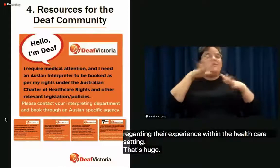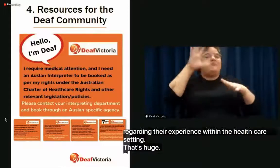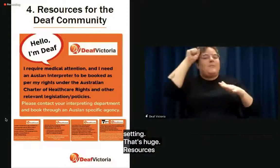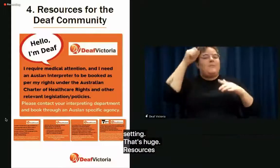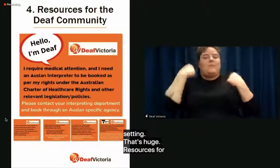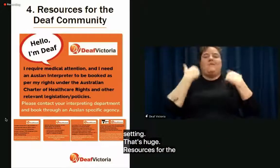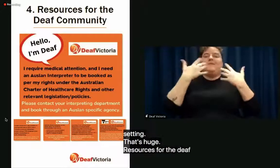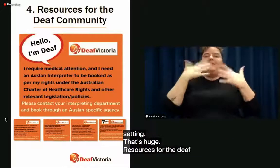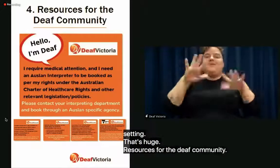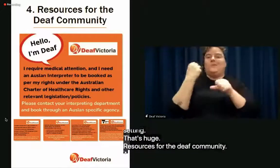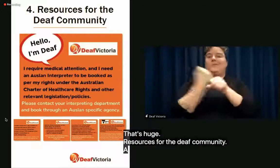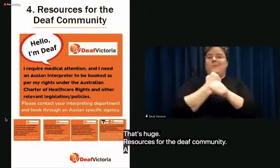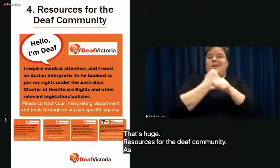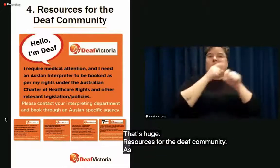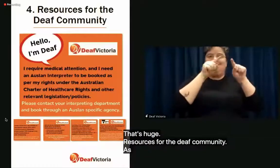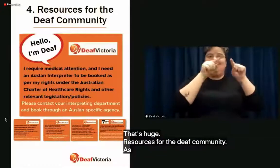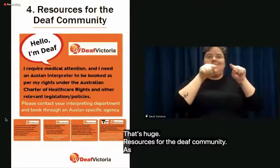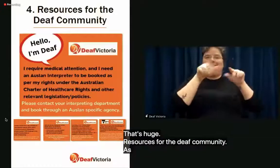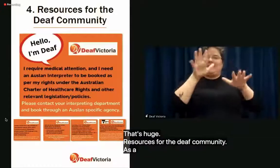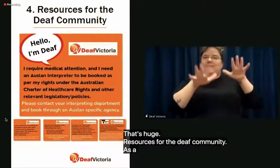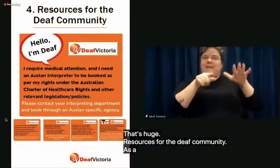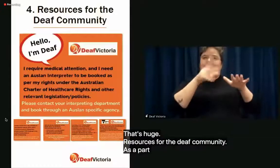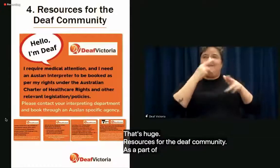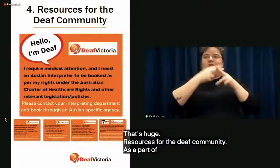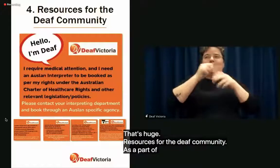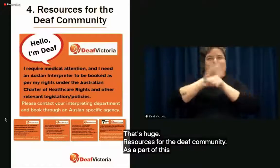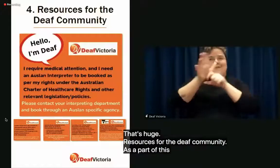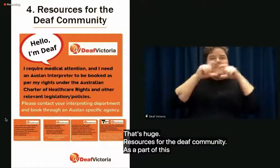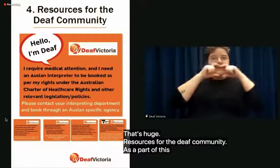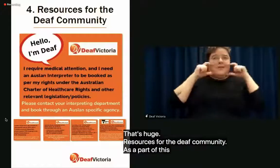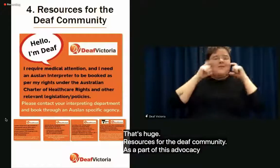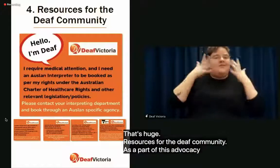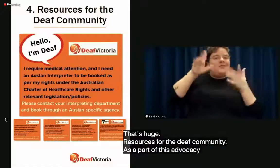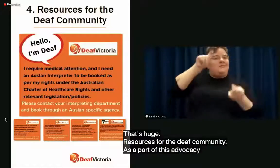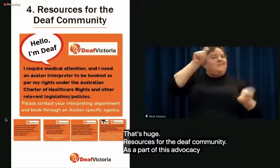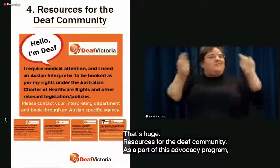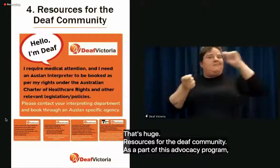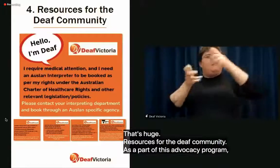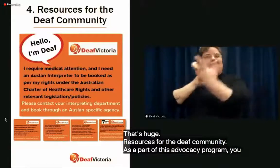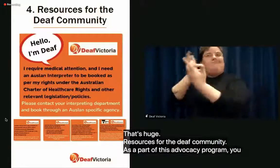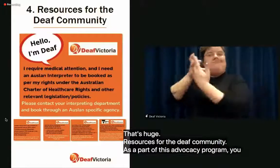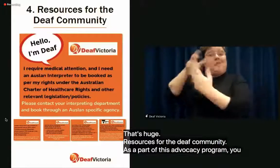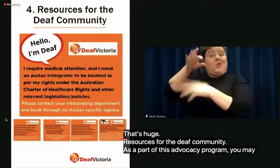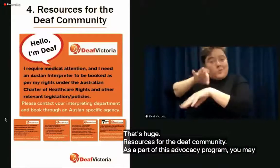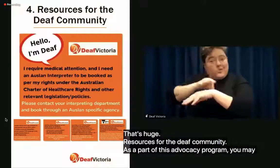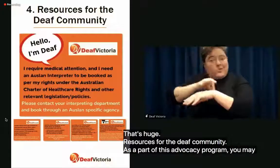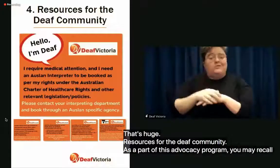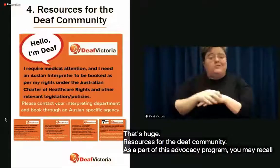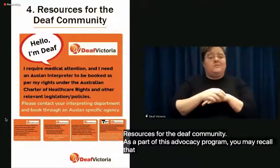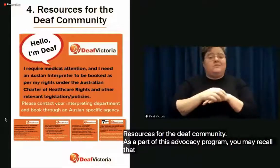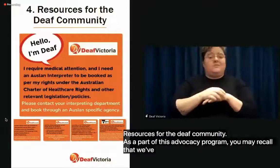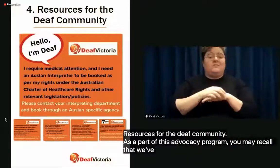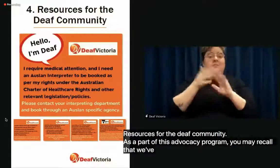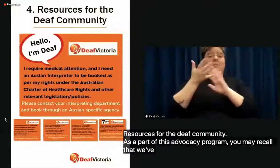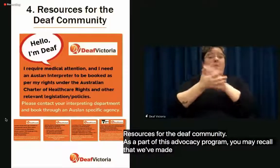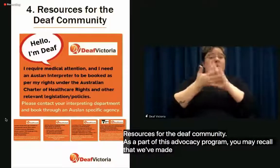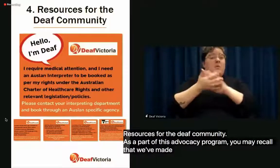advocacy program, you may recall that we've made other similar type of graphics when mandatory masks had to be